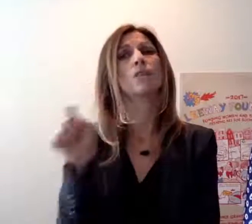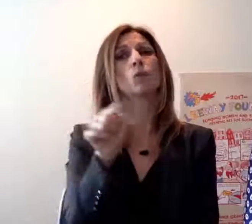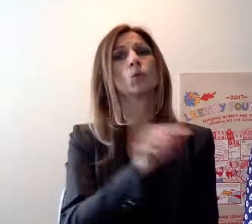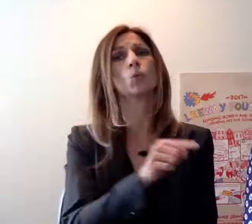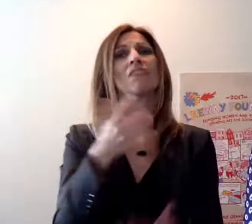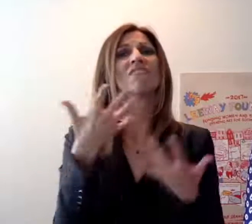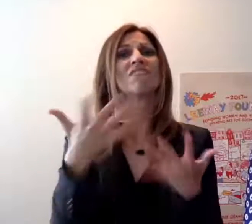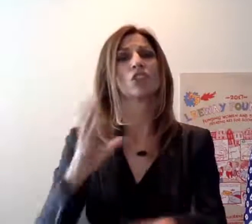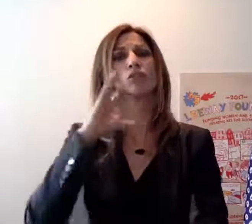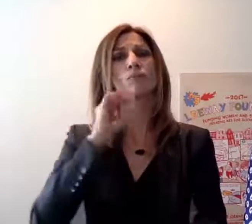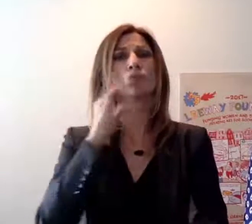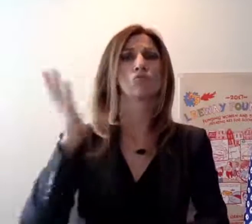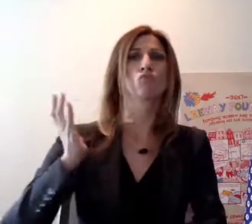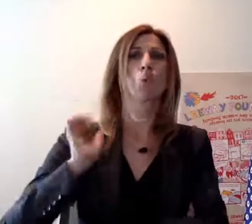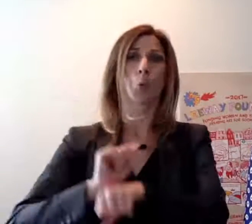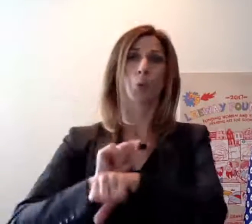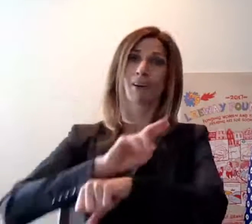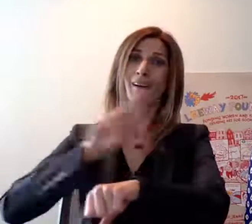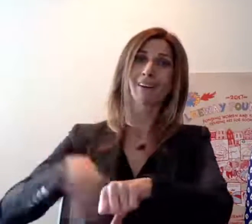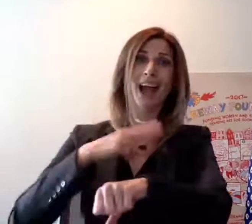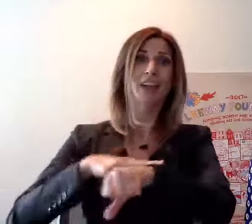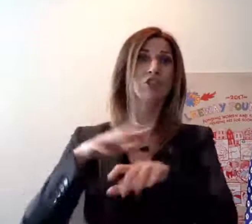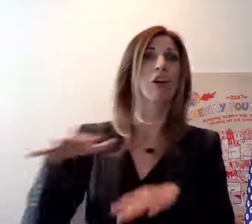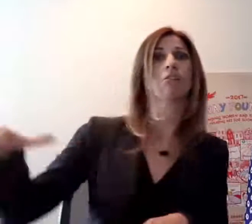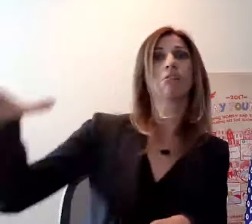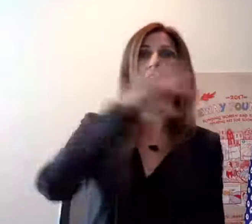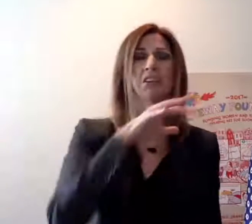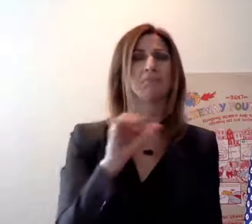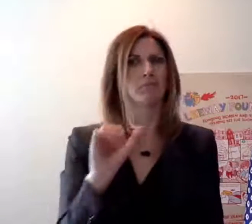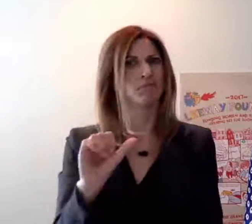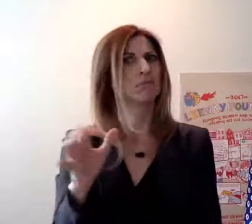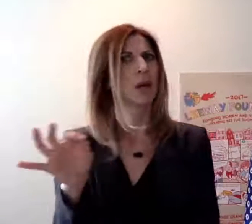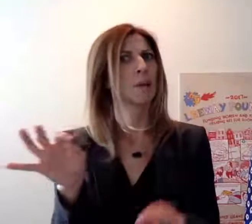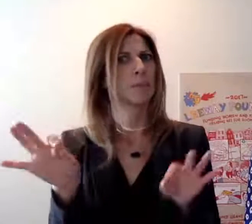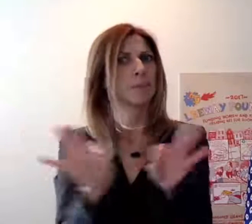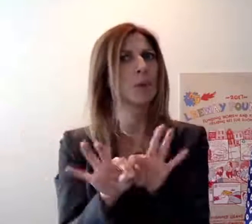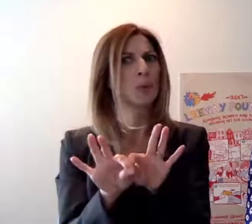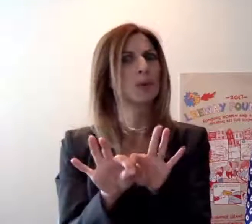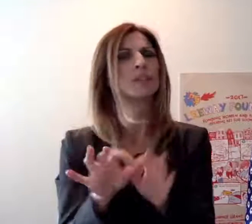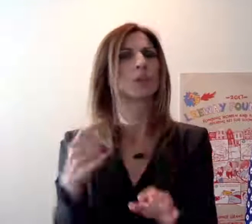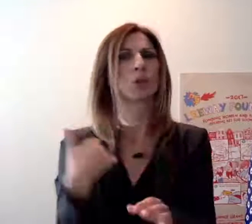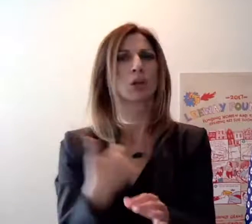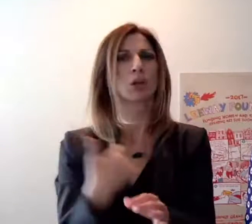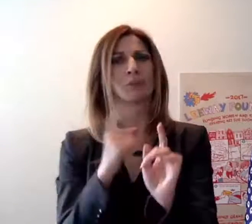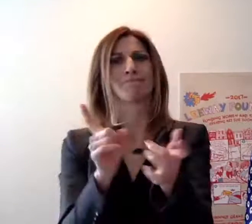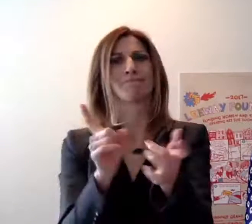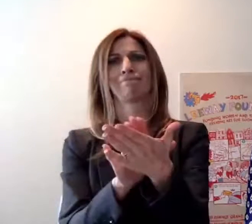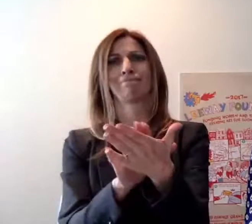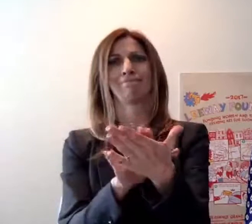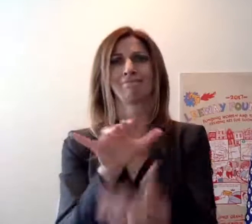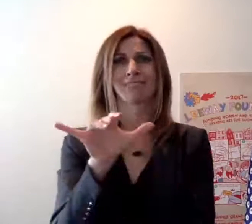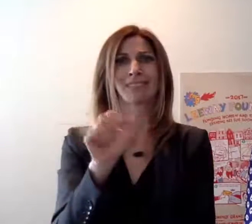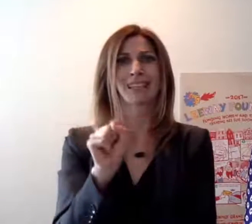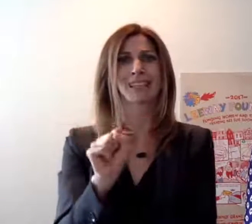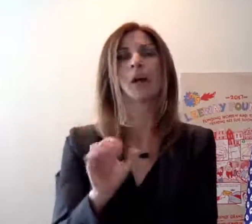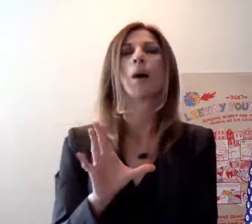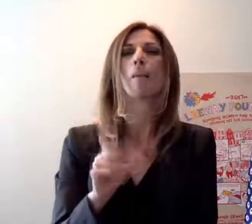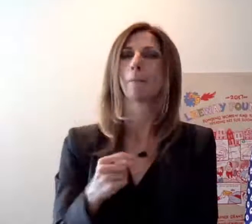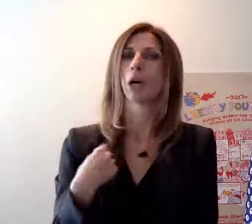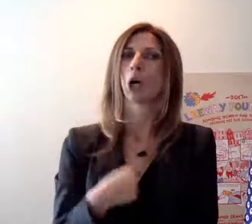work nationally, which is important, and we commend you for that. But I would encourage you